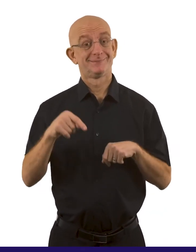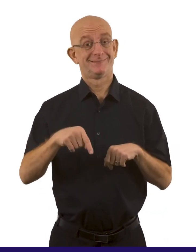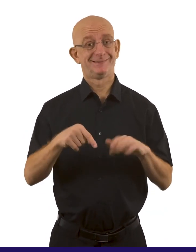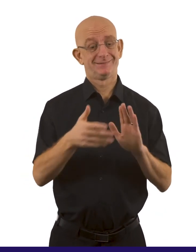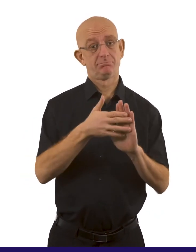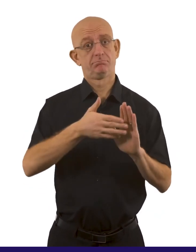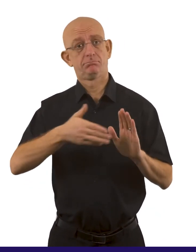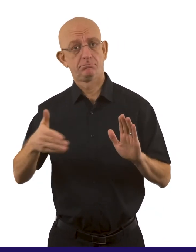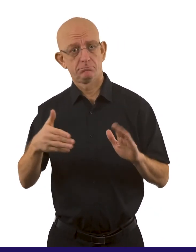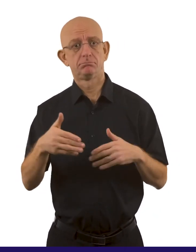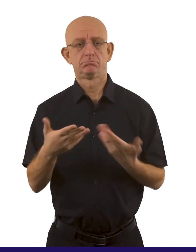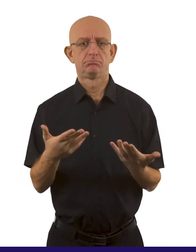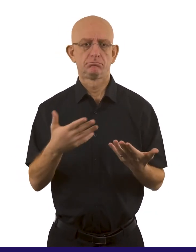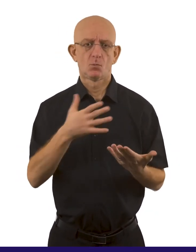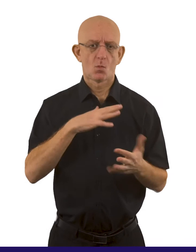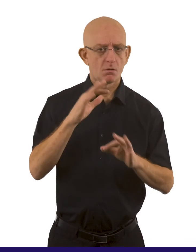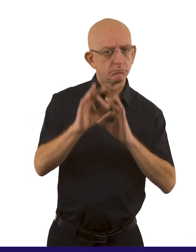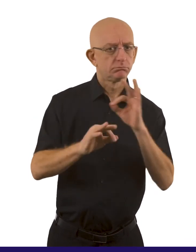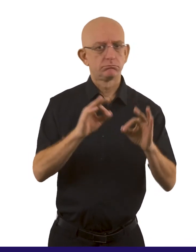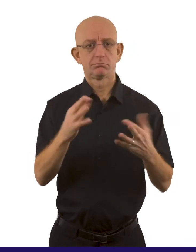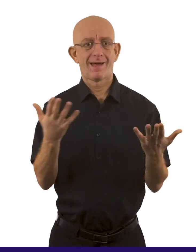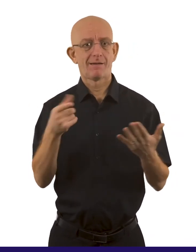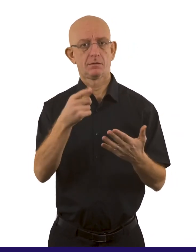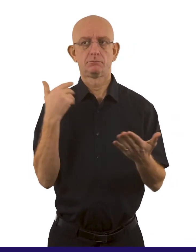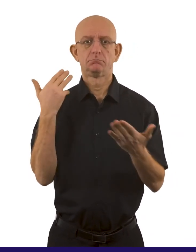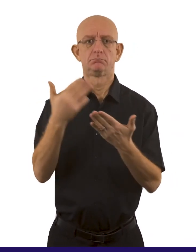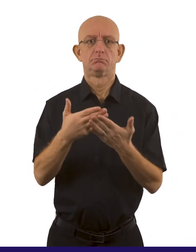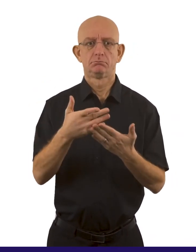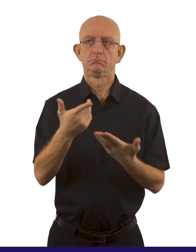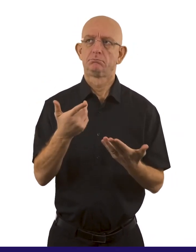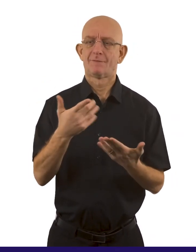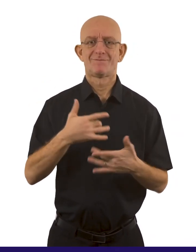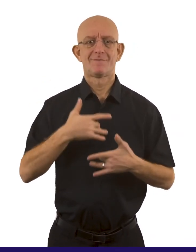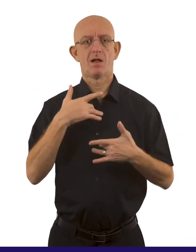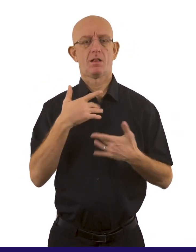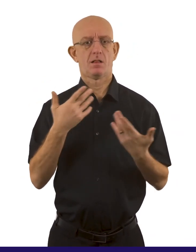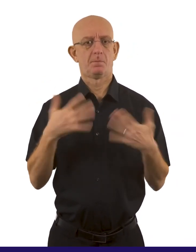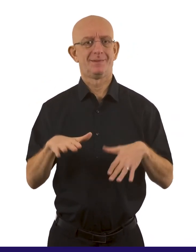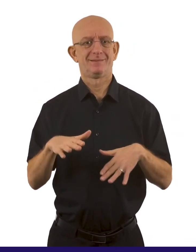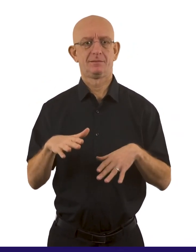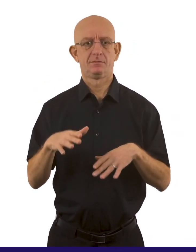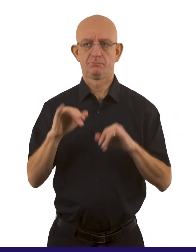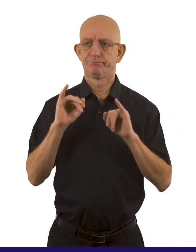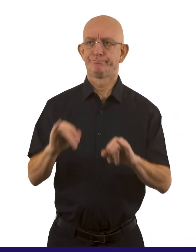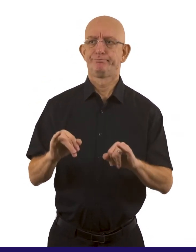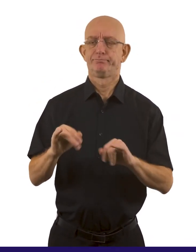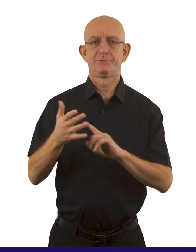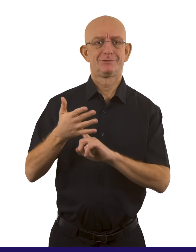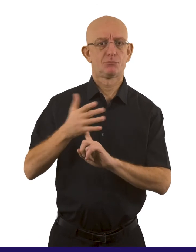In this section, we would like to know about any experiences you have had of discrimination and abuse.